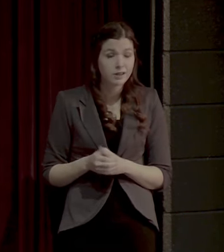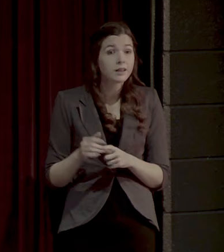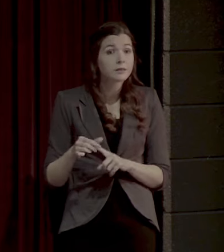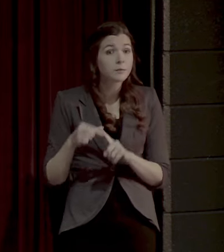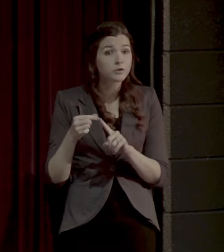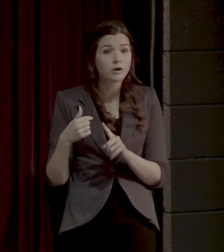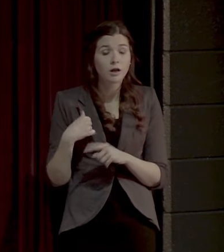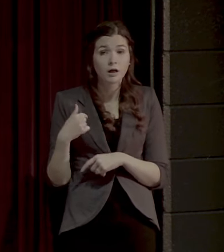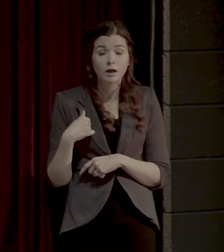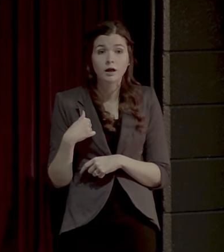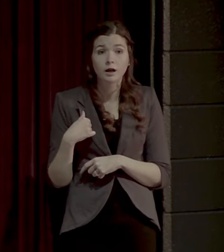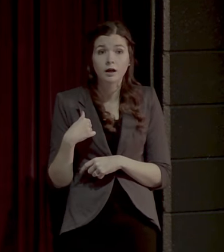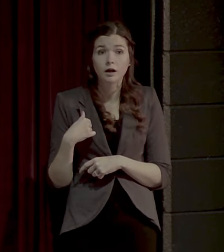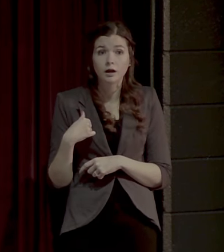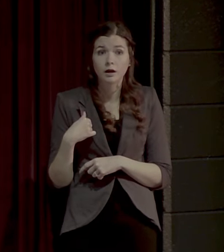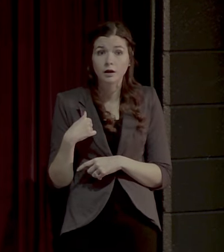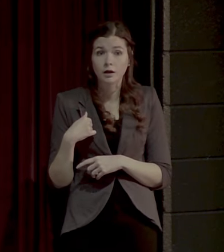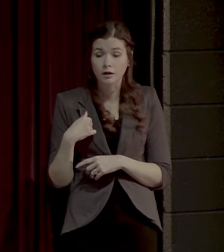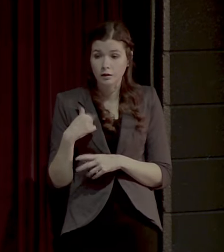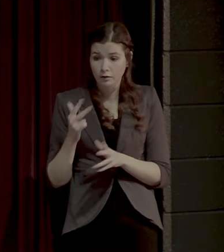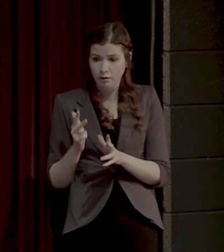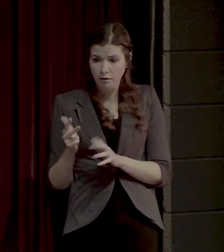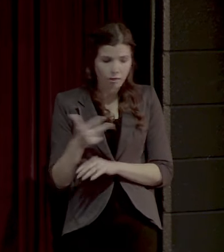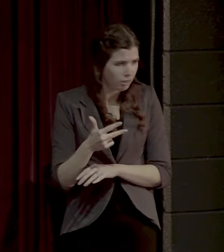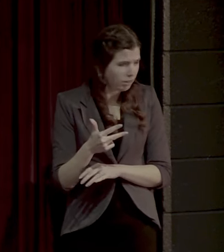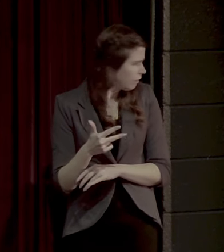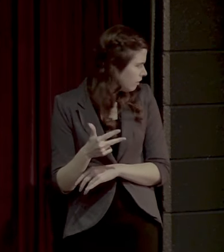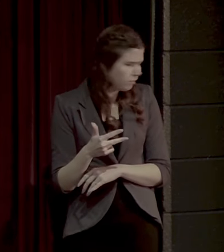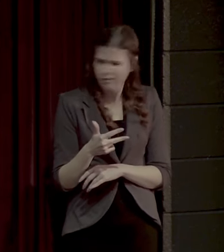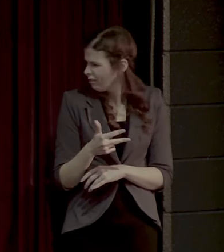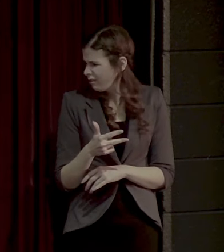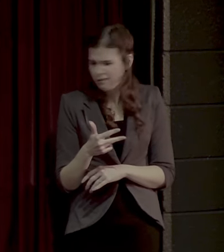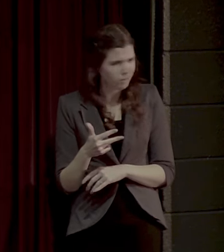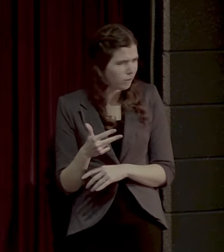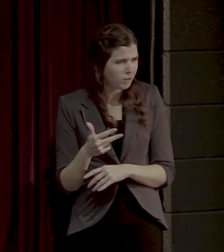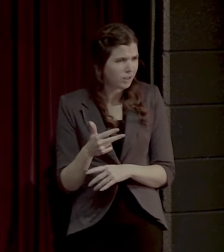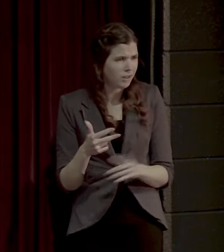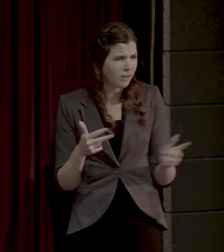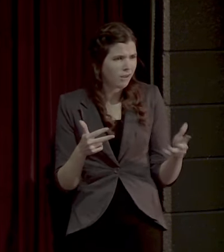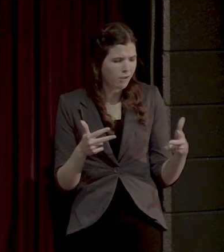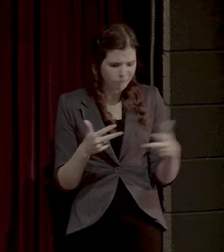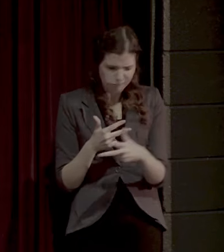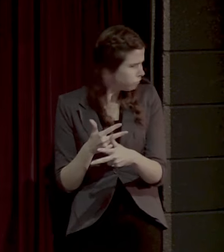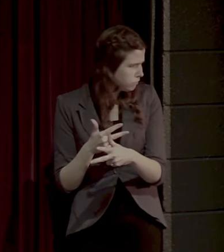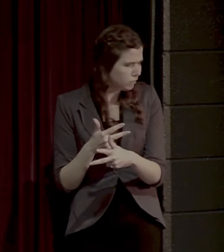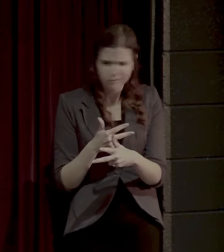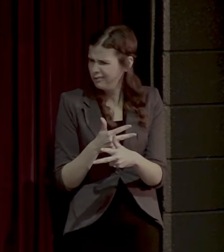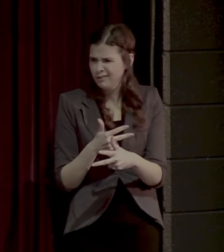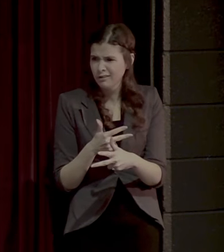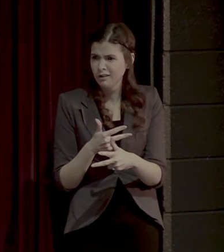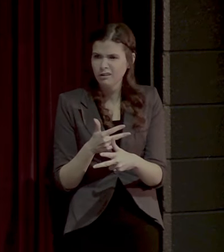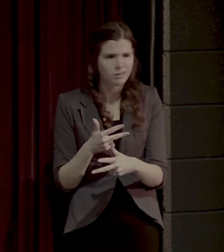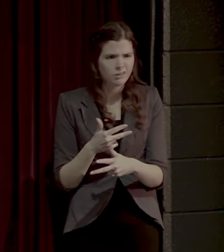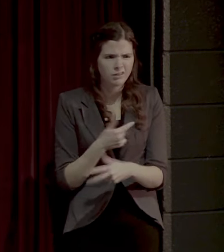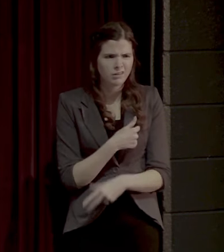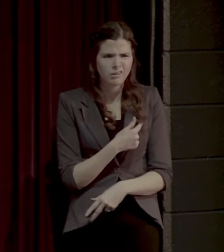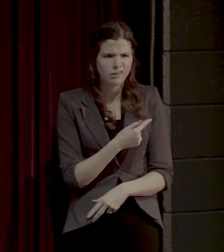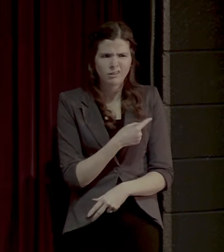Especially when I would look, when I would cross the road and look the opposite direction and then have a car coming the other way, blindsiding